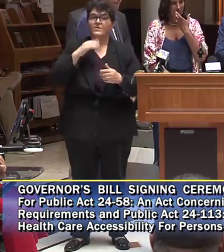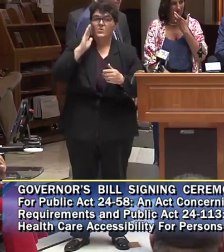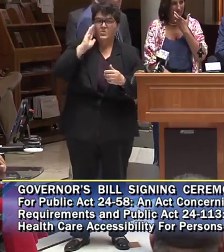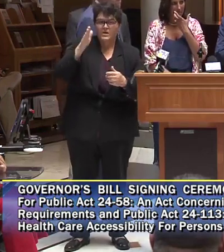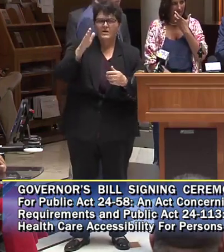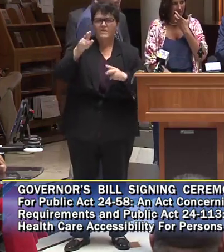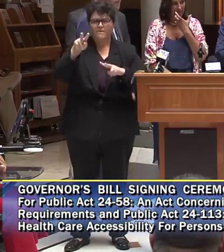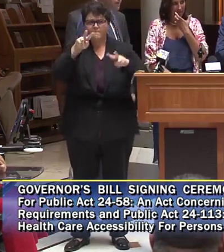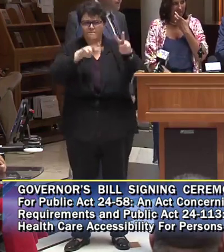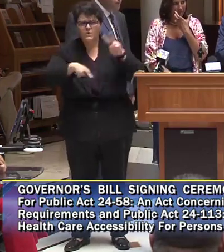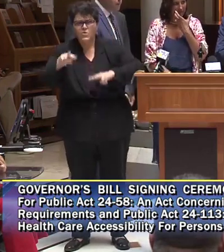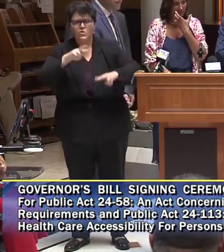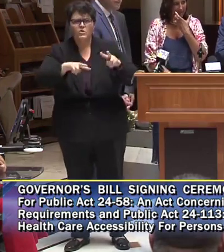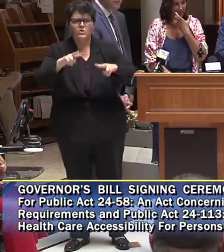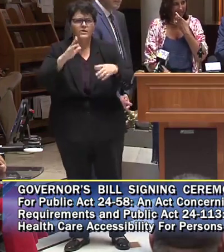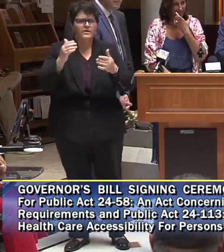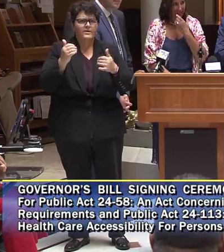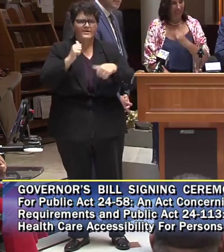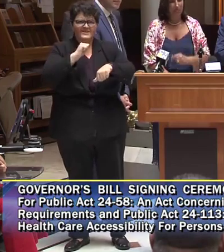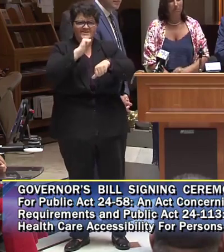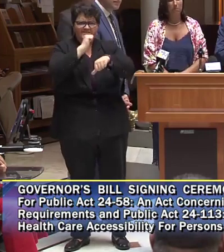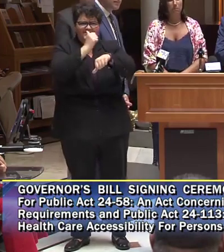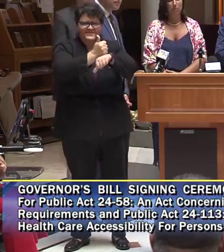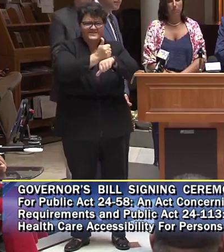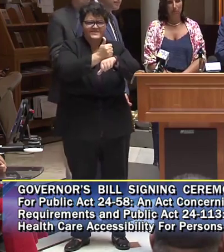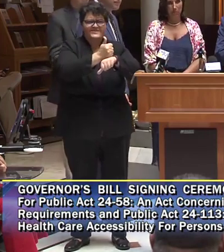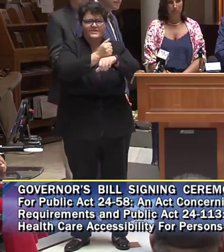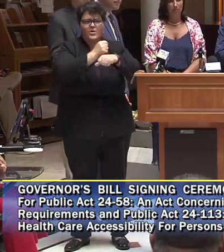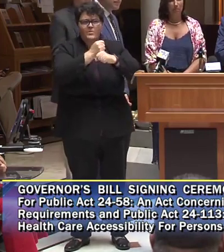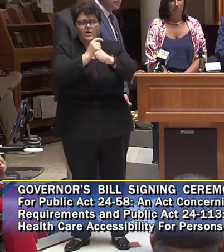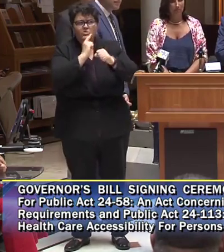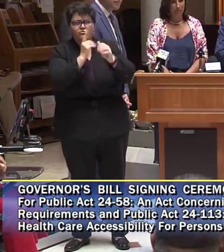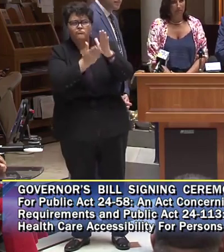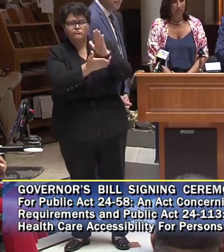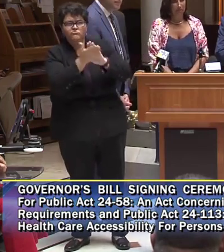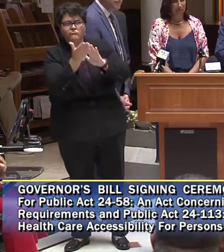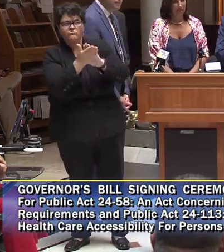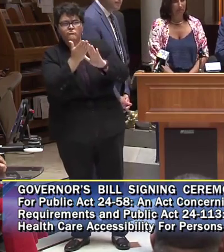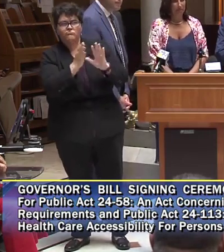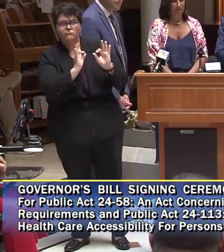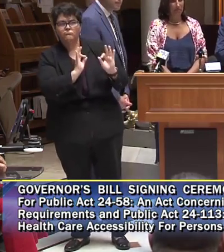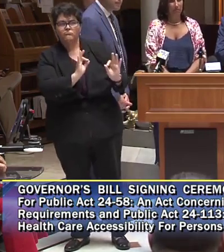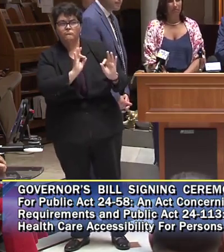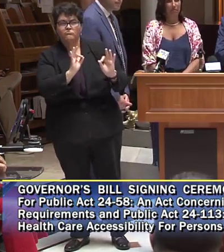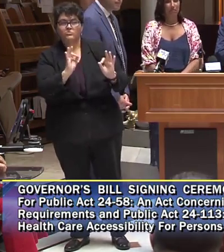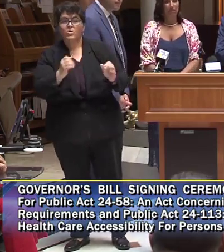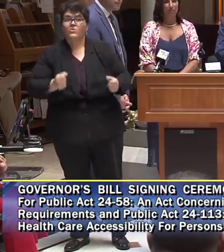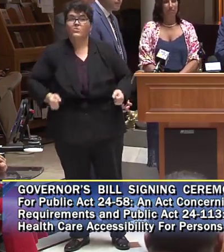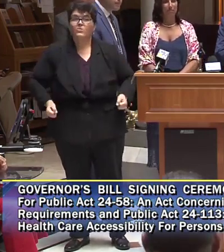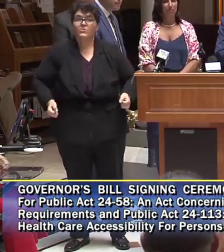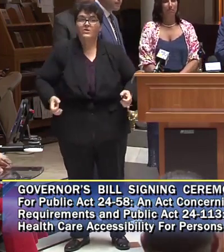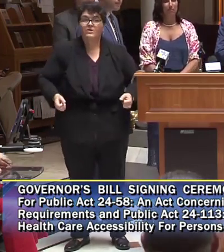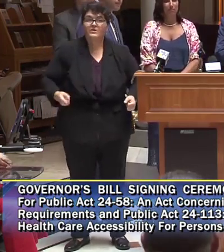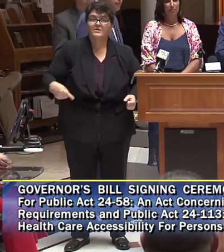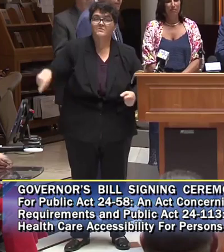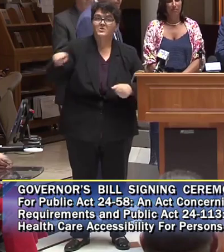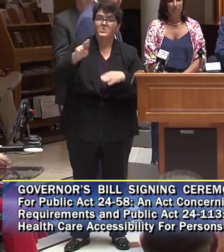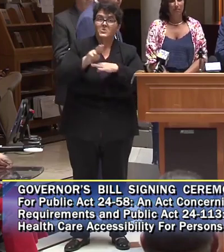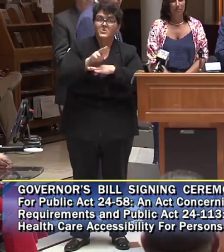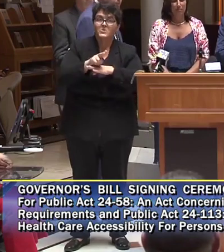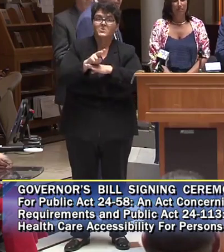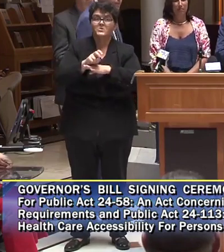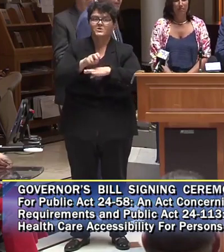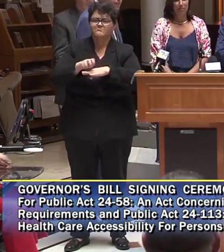308's implementation out in the community. Wheelchair users are pushing up against powerful